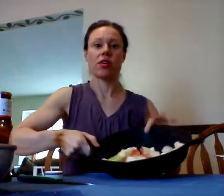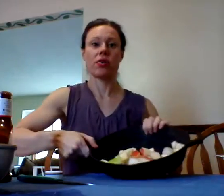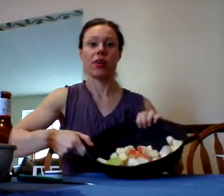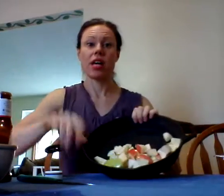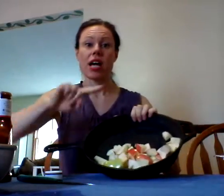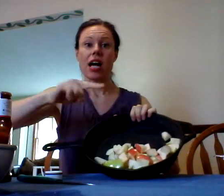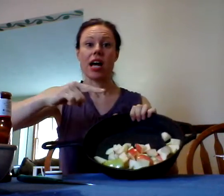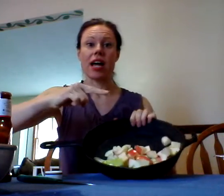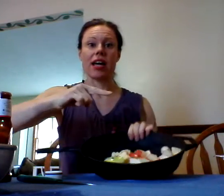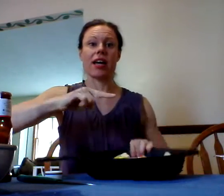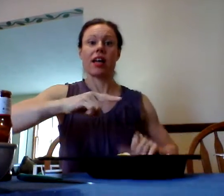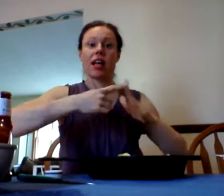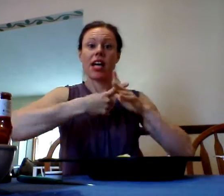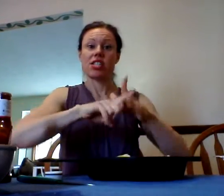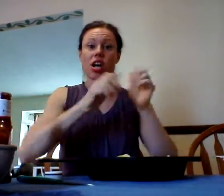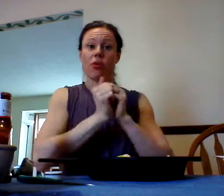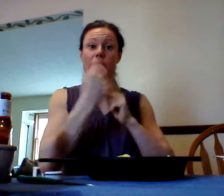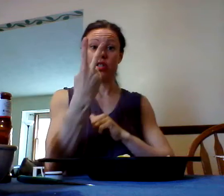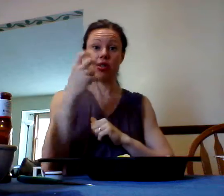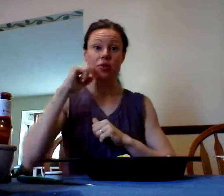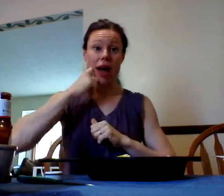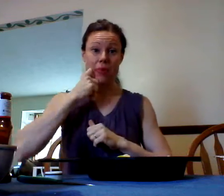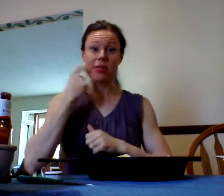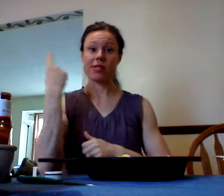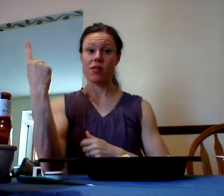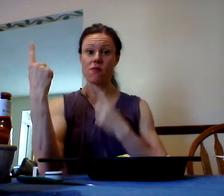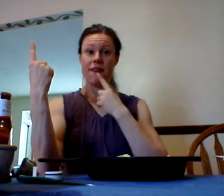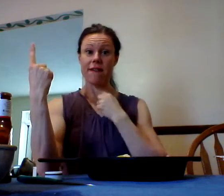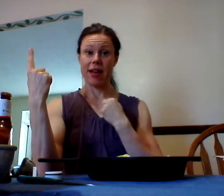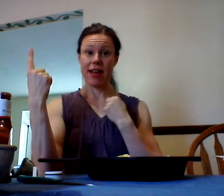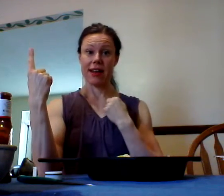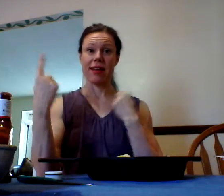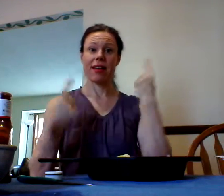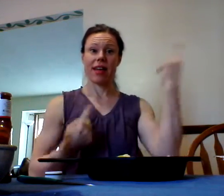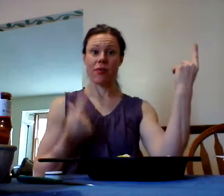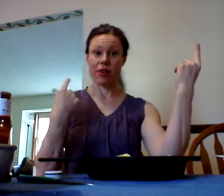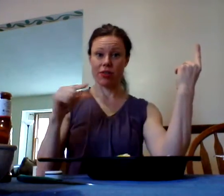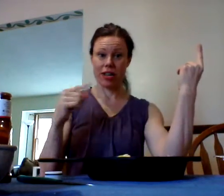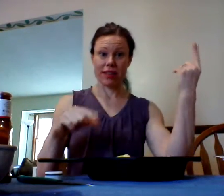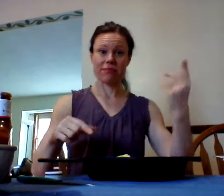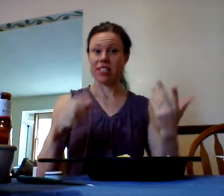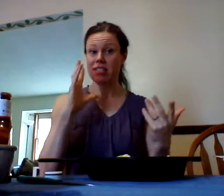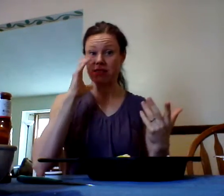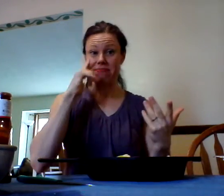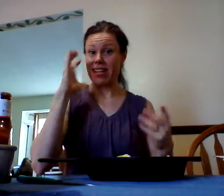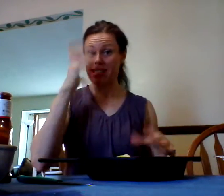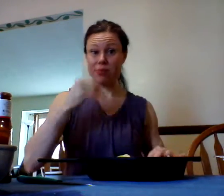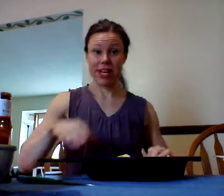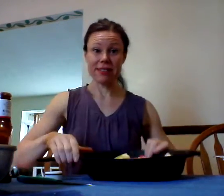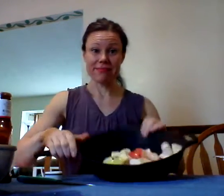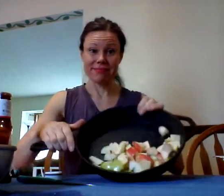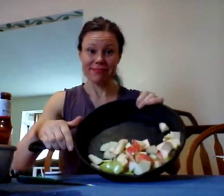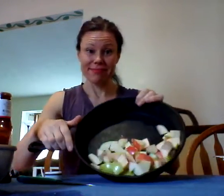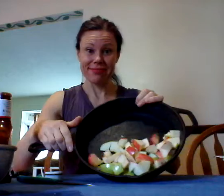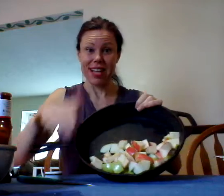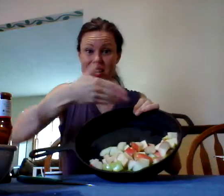So I start with 2 apples, 1 red and 1 green, just because it's pretty. Chop